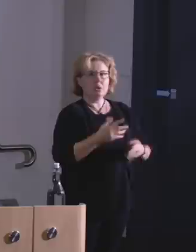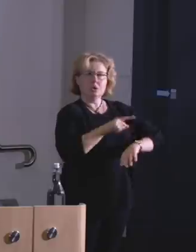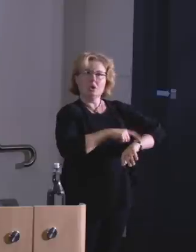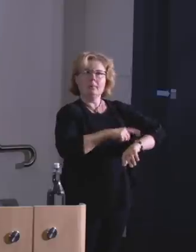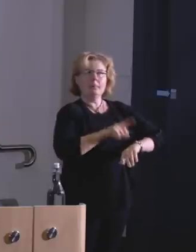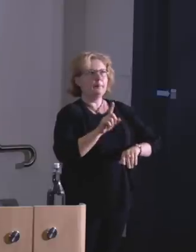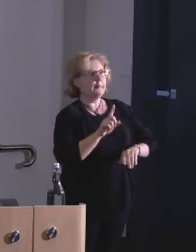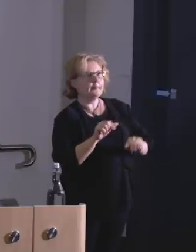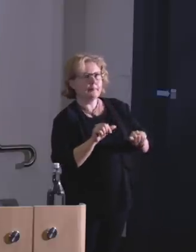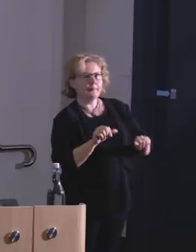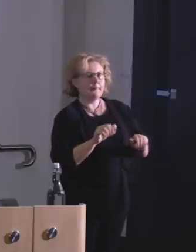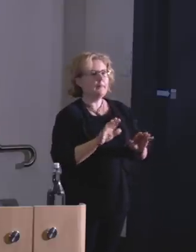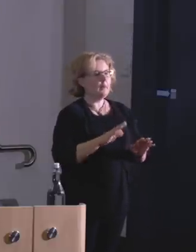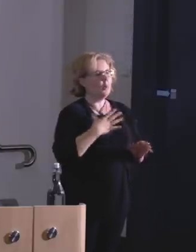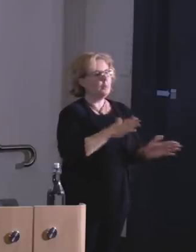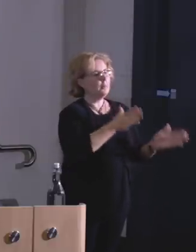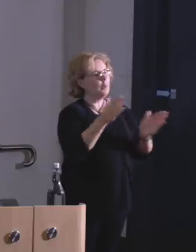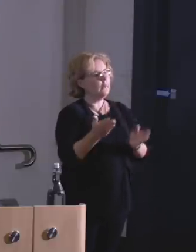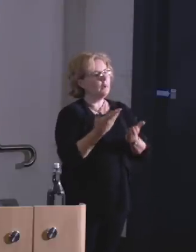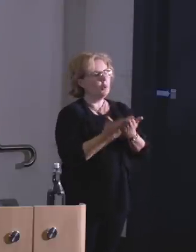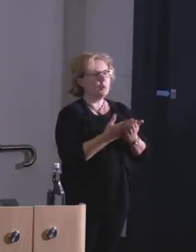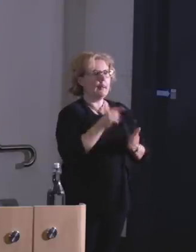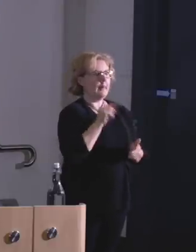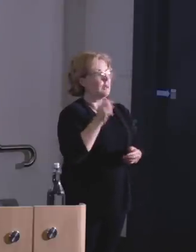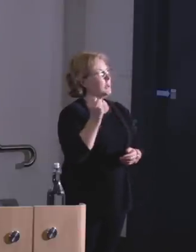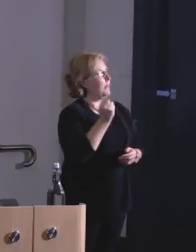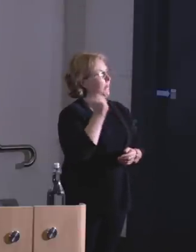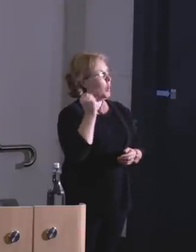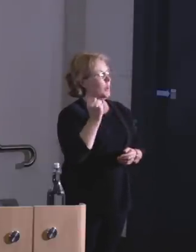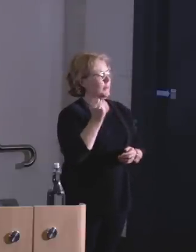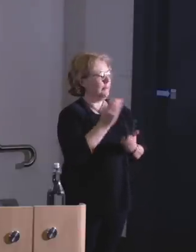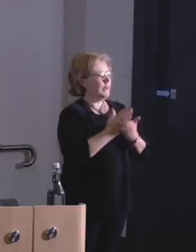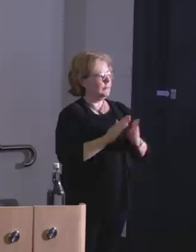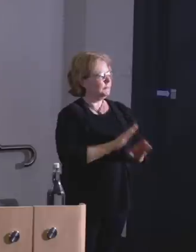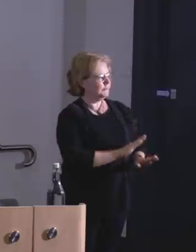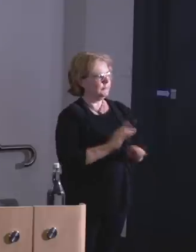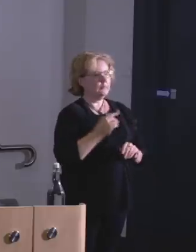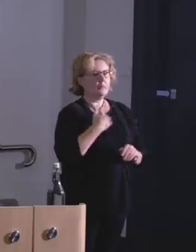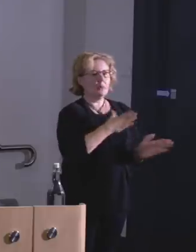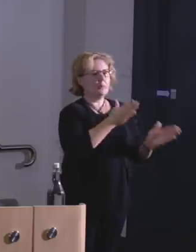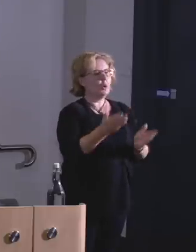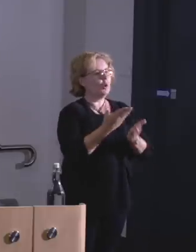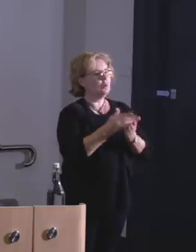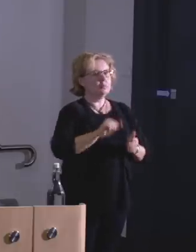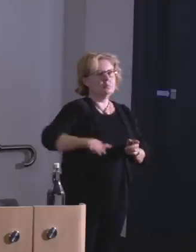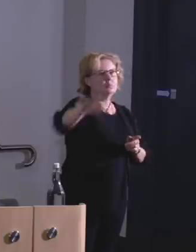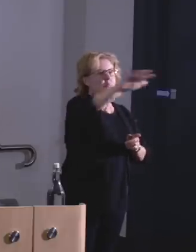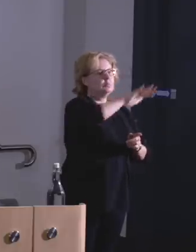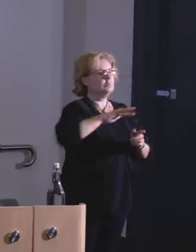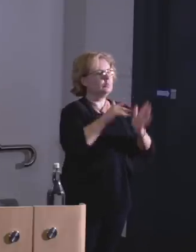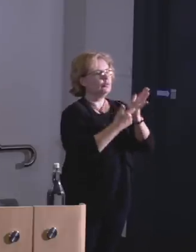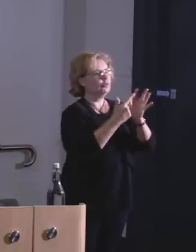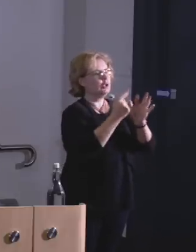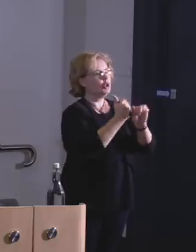So now I want to move on, you know, that's the Samoan bit, but moving on to the region. Now I